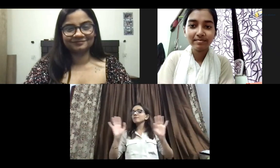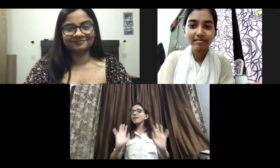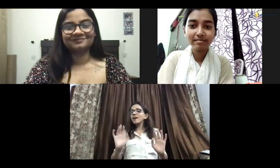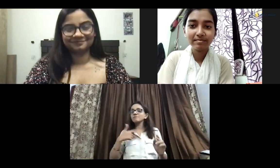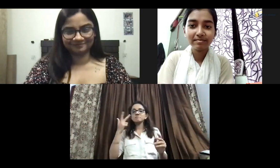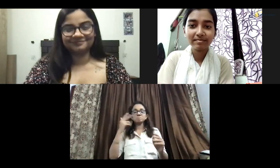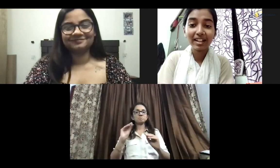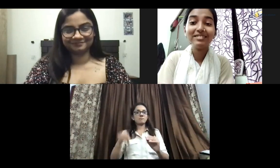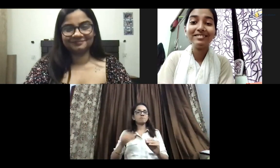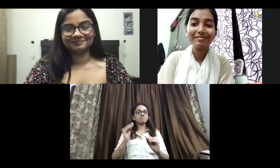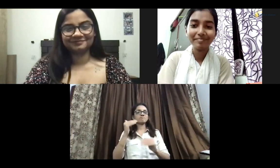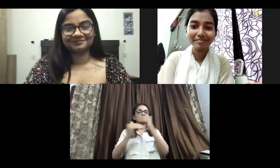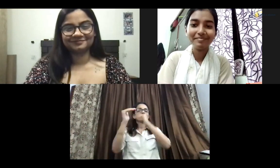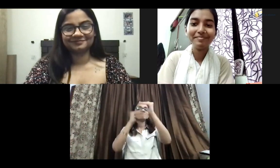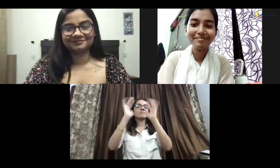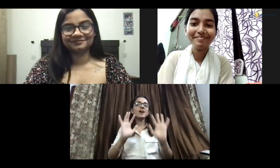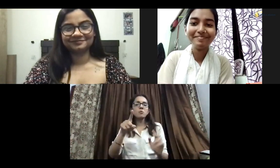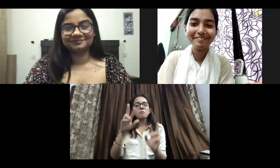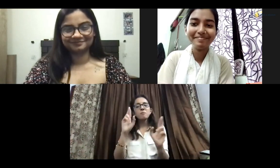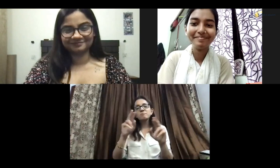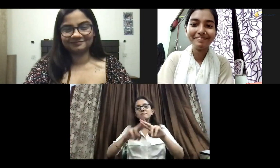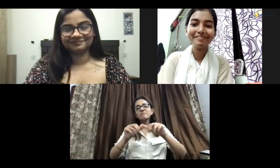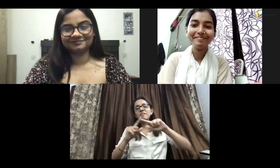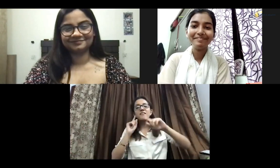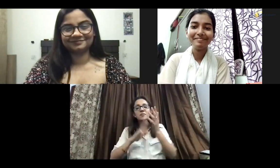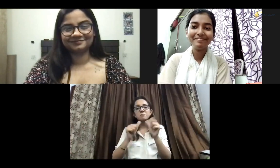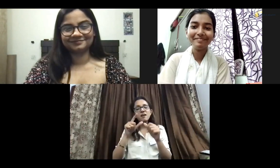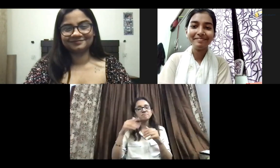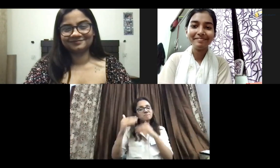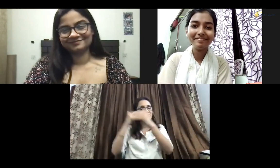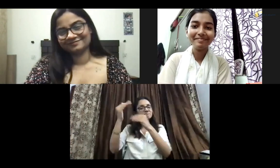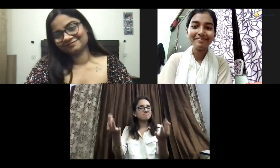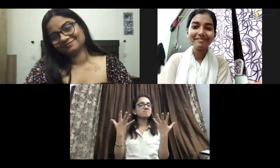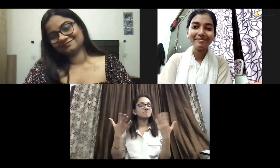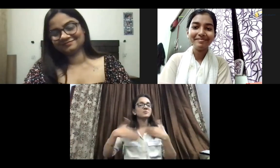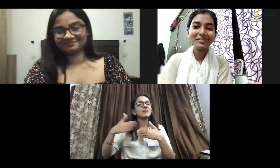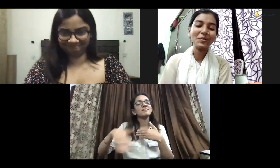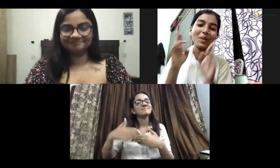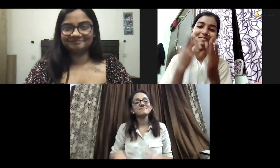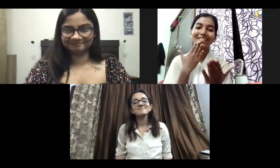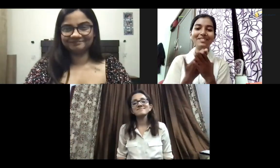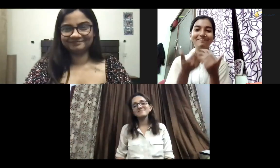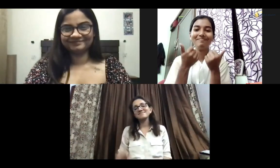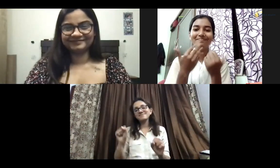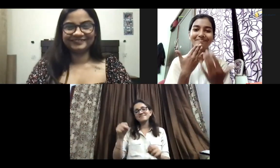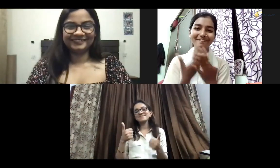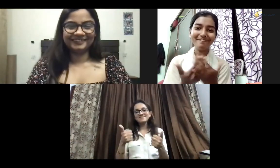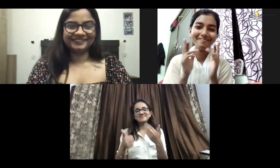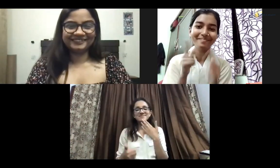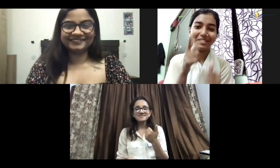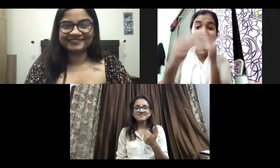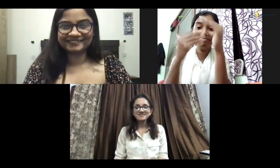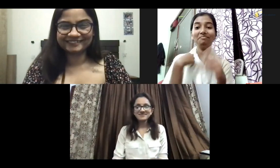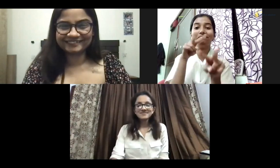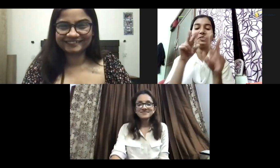different. Yeah, both have the different situations. So now things are getting better. I hope, Yashmin, you will